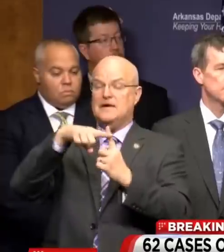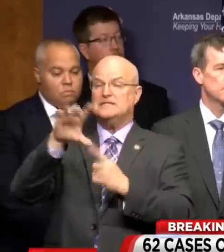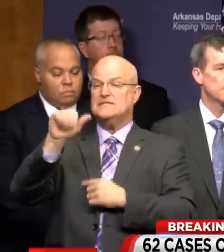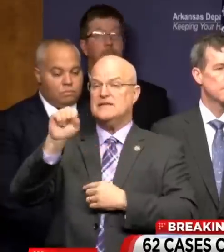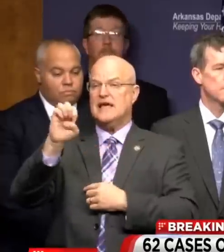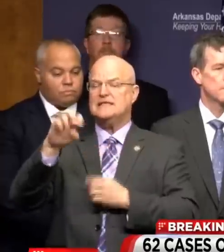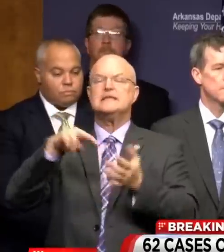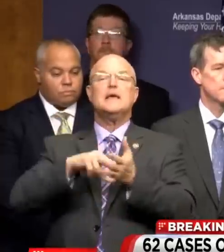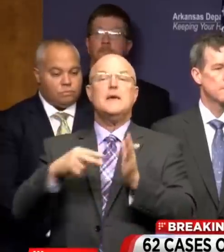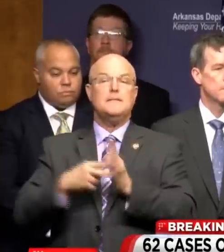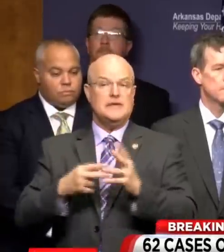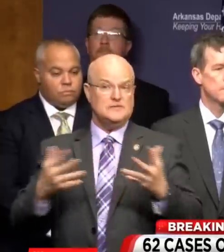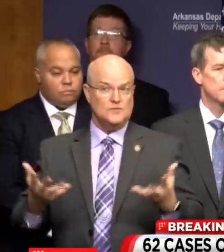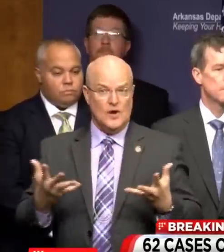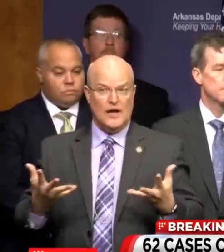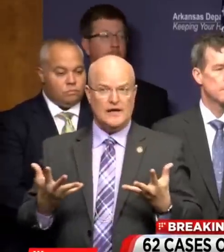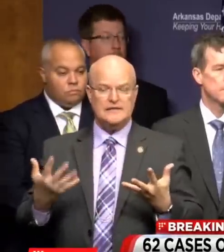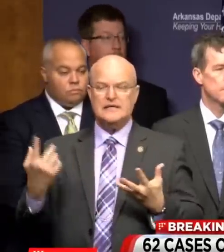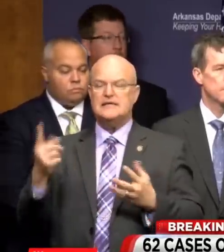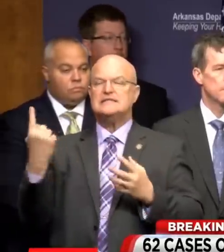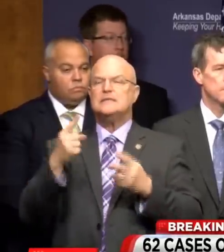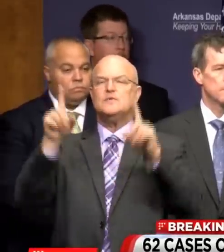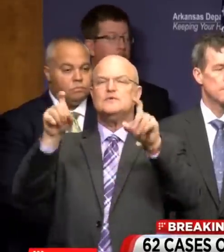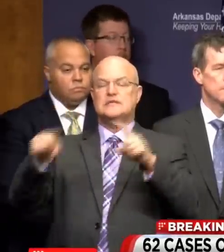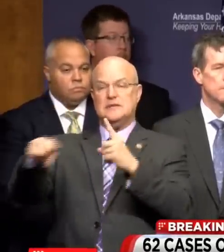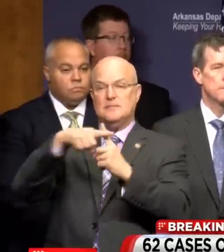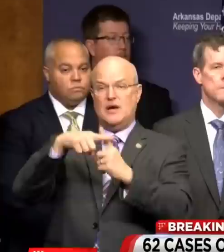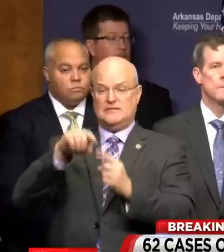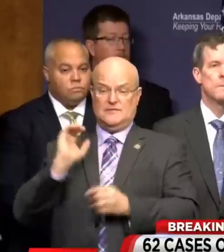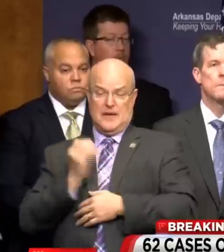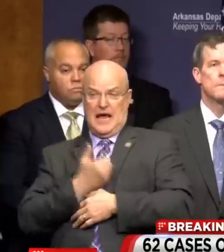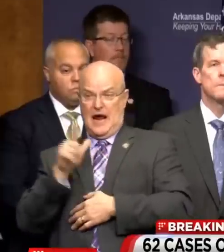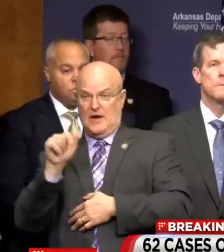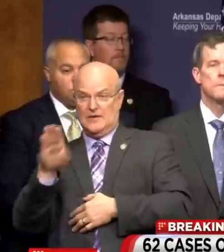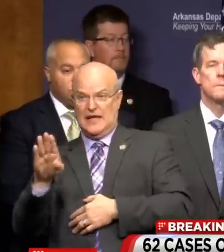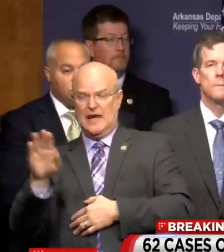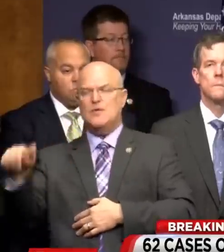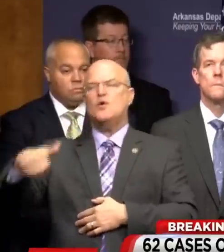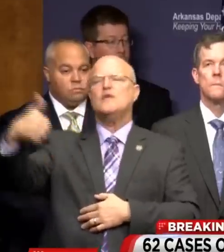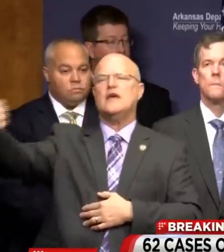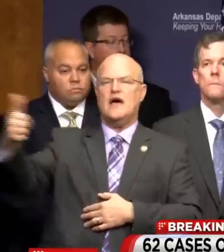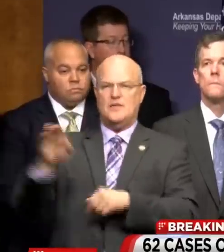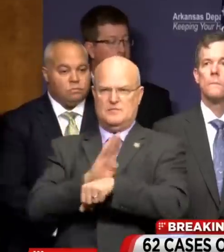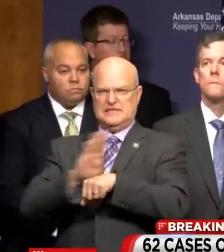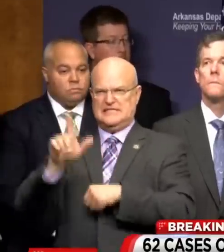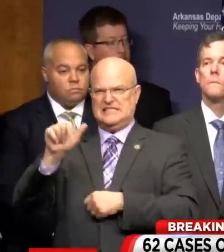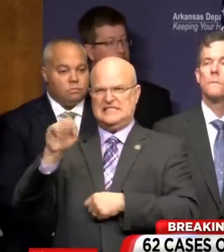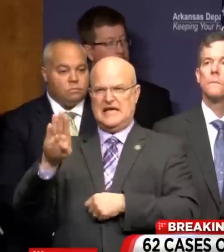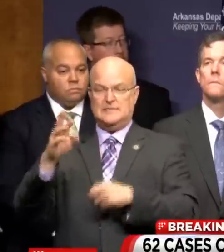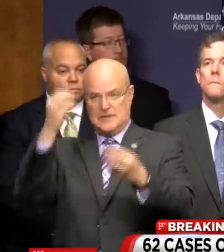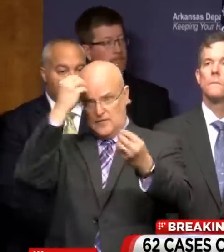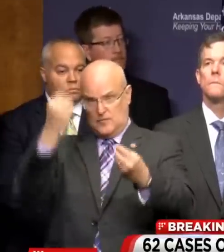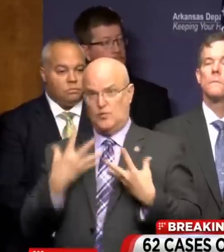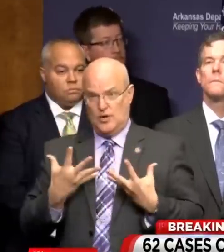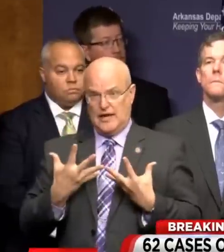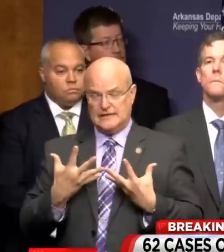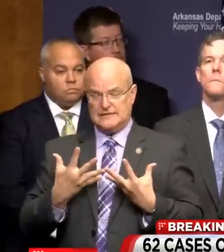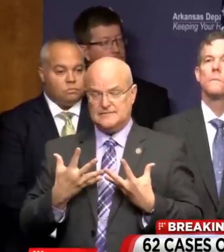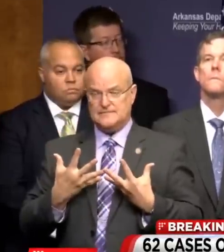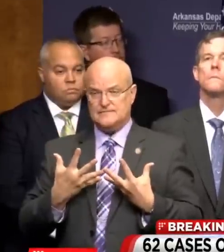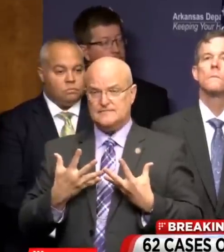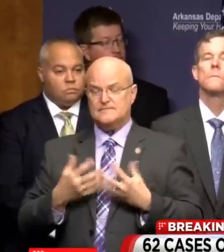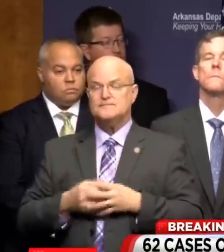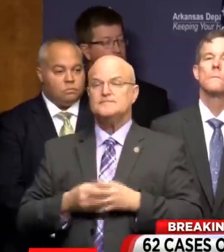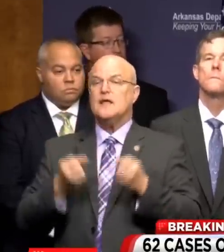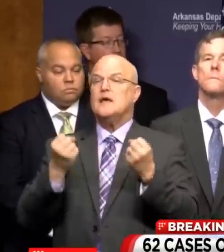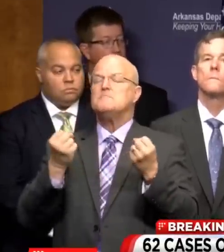that is someone who has tested positive either at our lab or in one of the reference labs and been reported to us. Now, there's